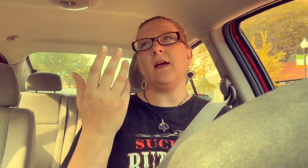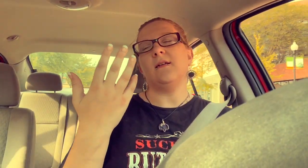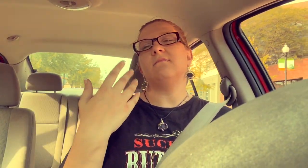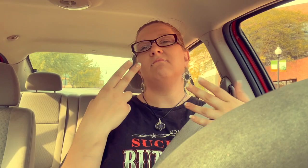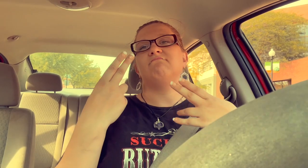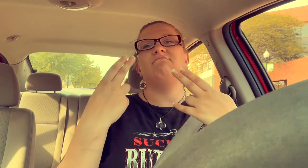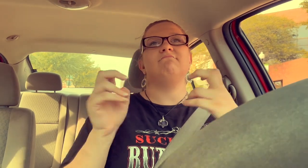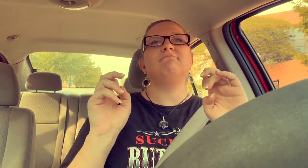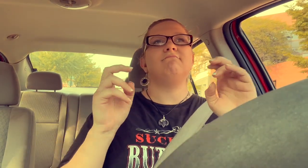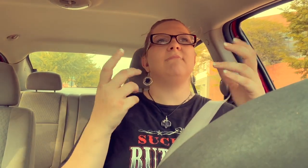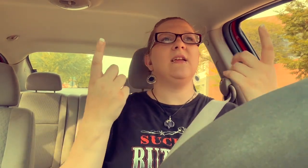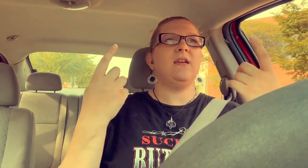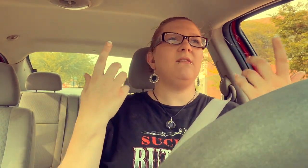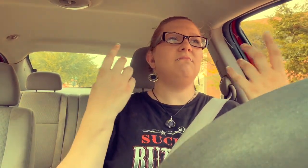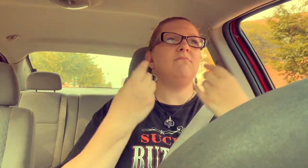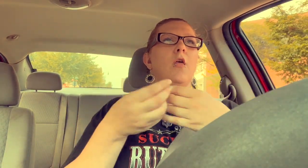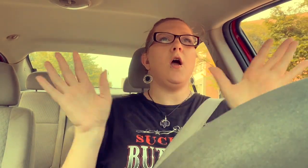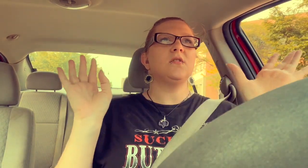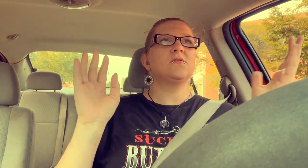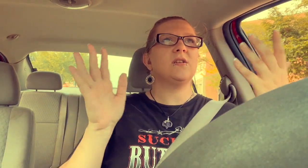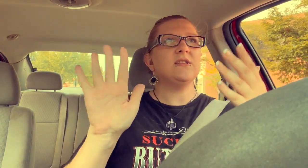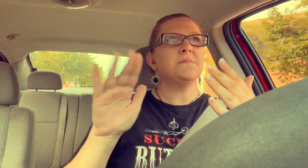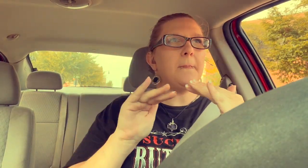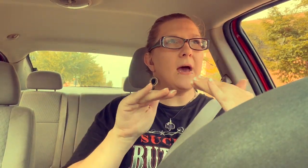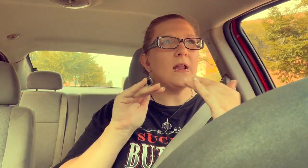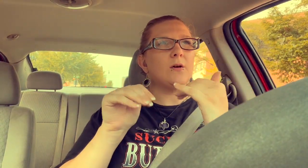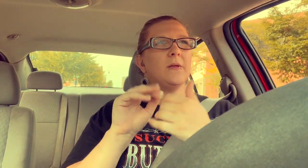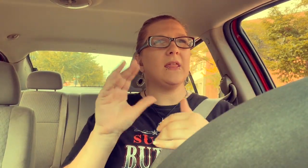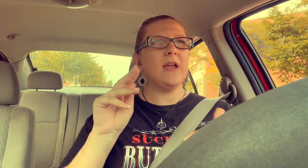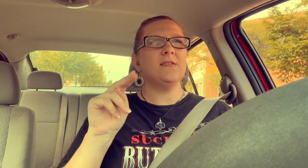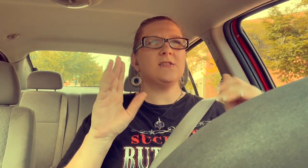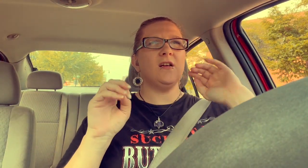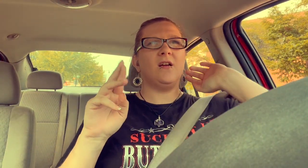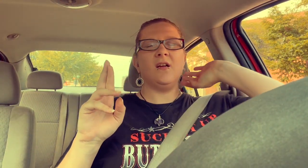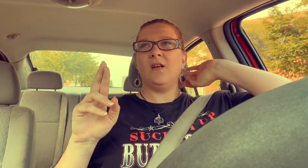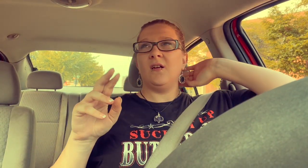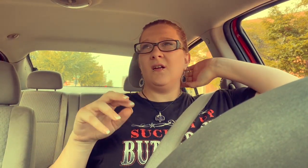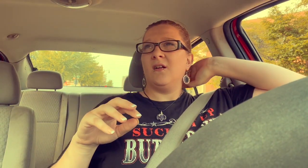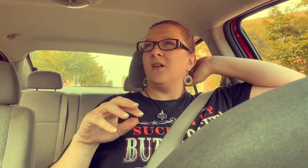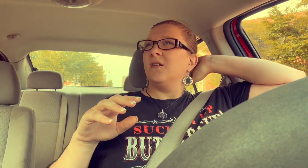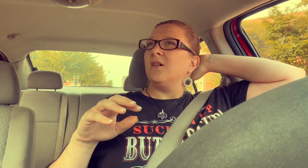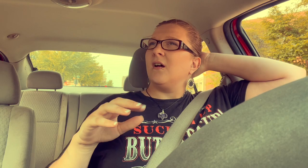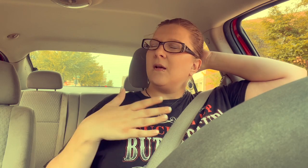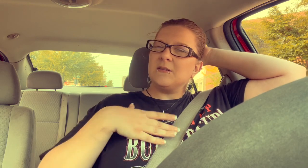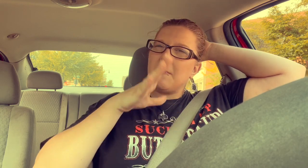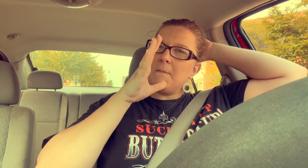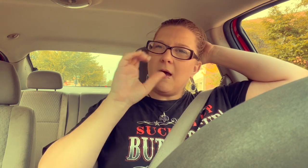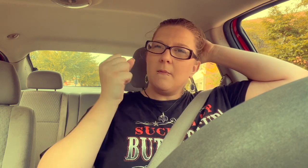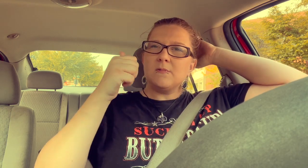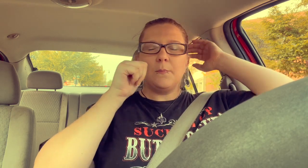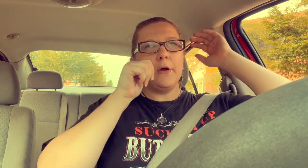And he lost his battle with cancer. It's my mom's brother.